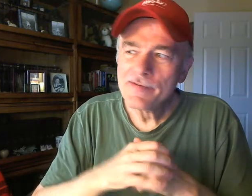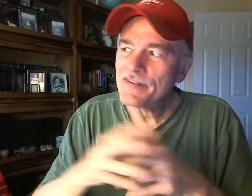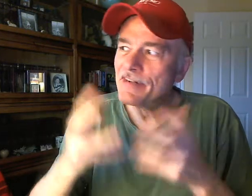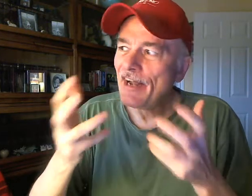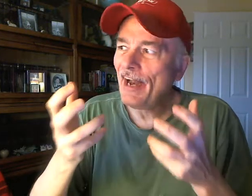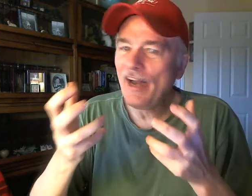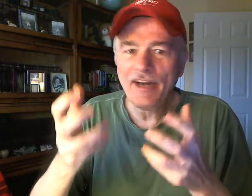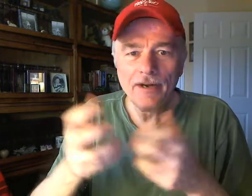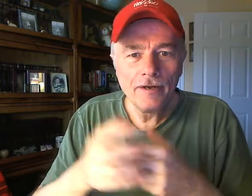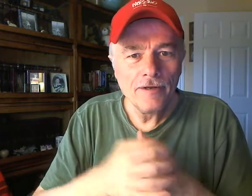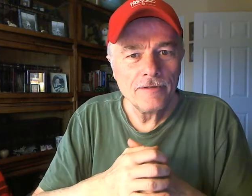state.